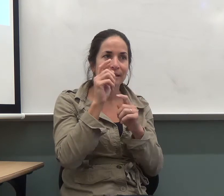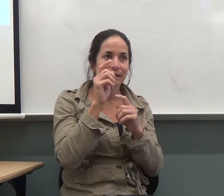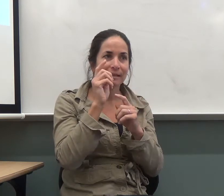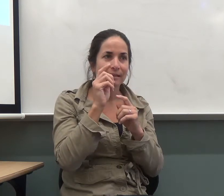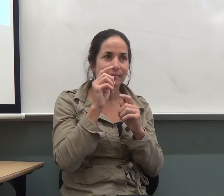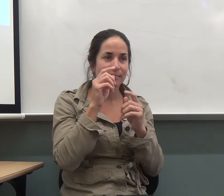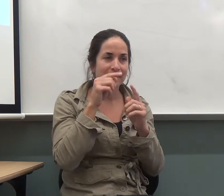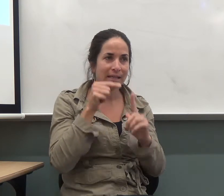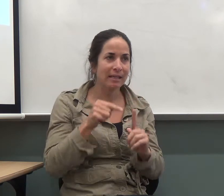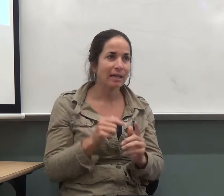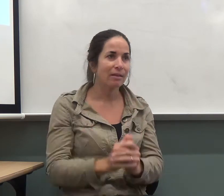worry.